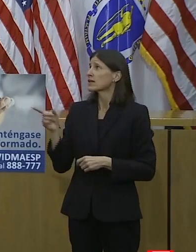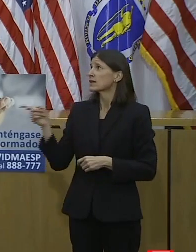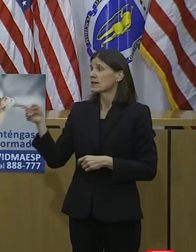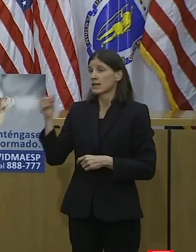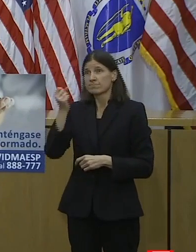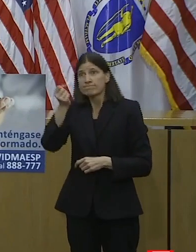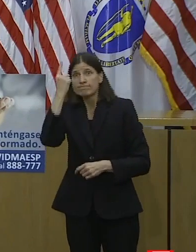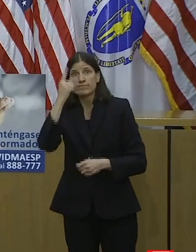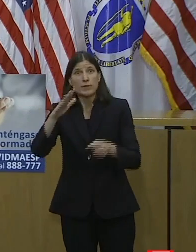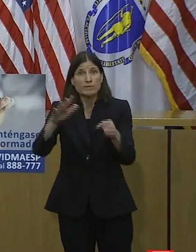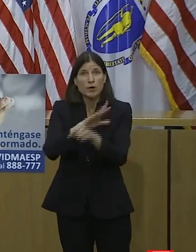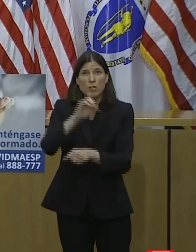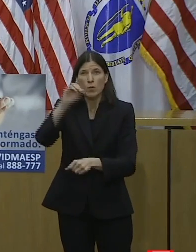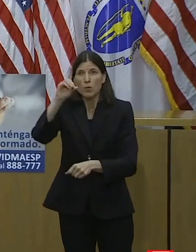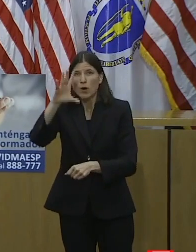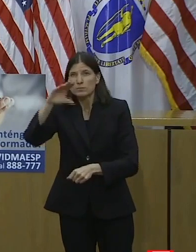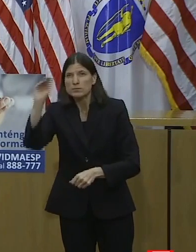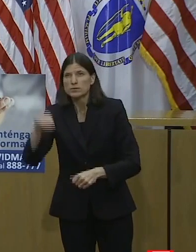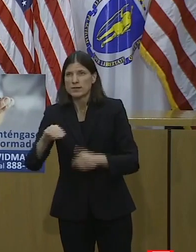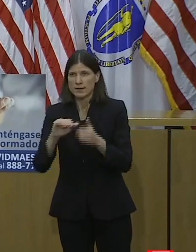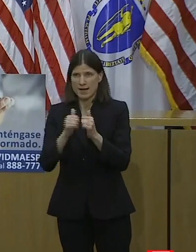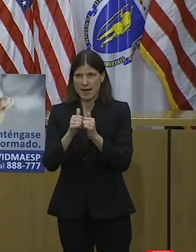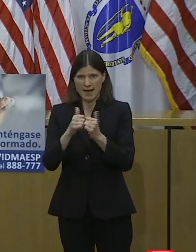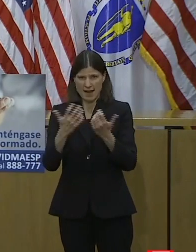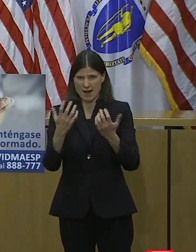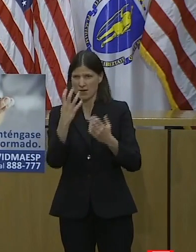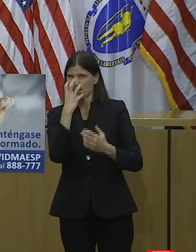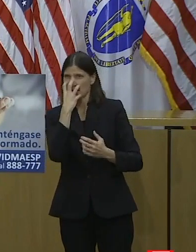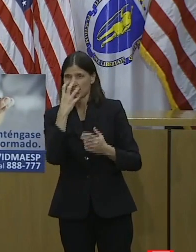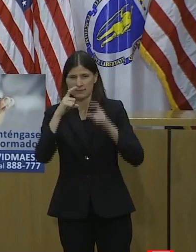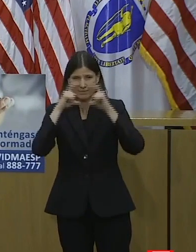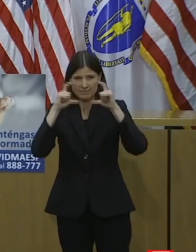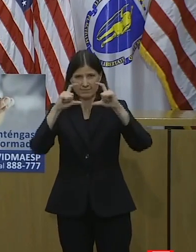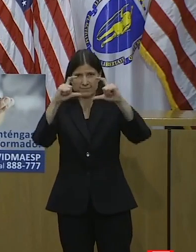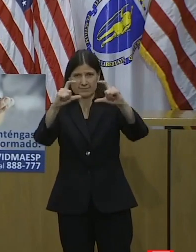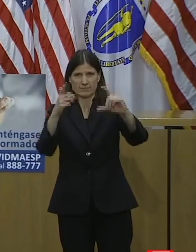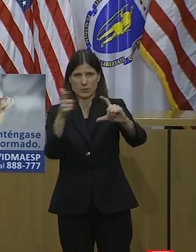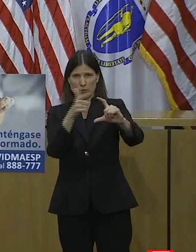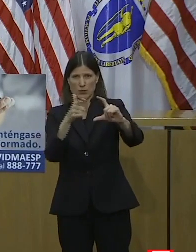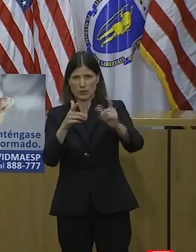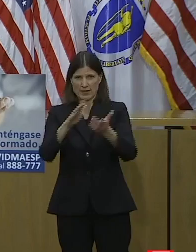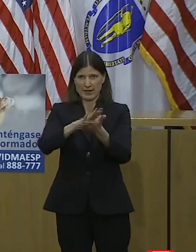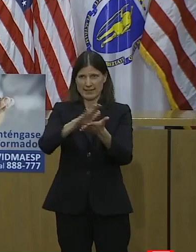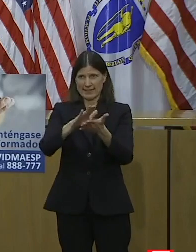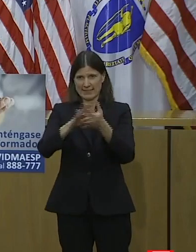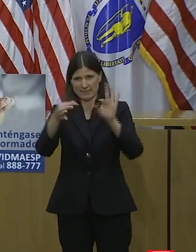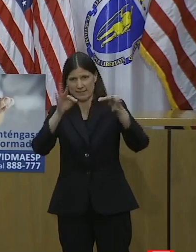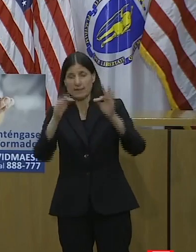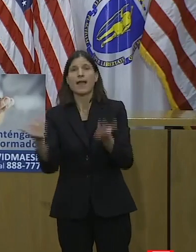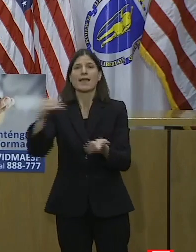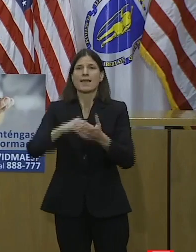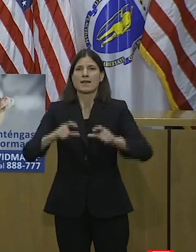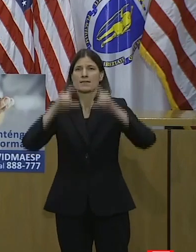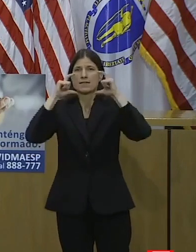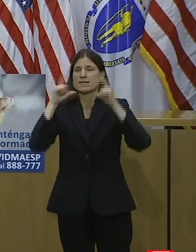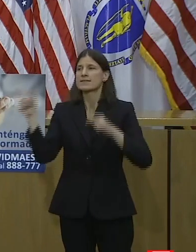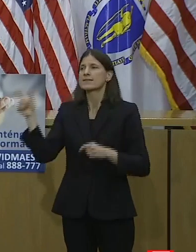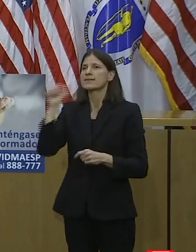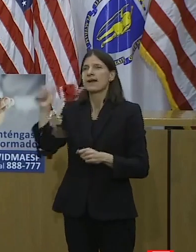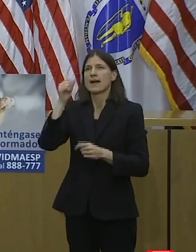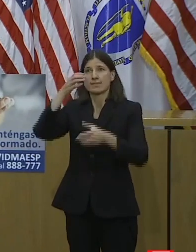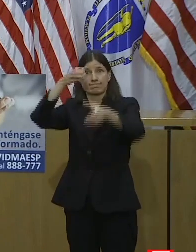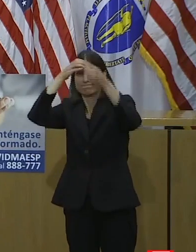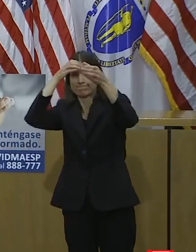masks that come out of this facility are every bit as clean and decontaminated as a new one that comes straight out